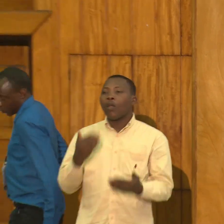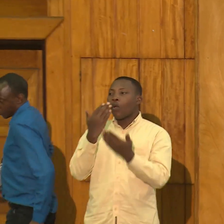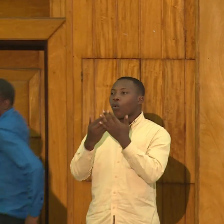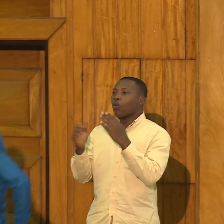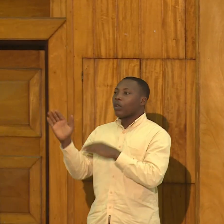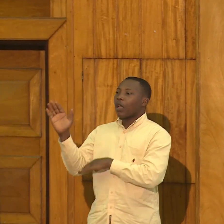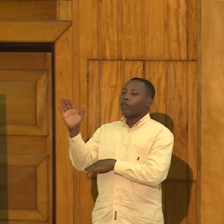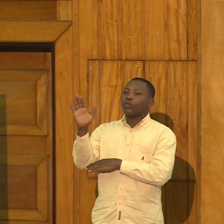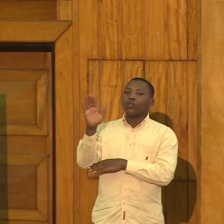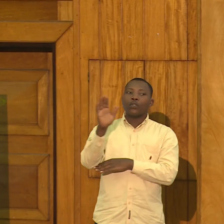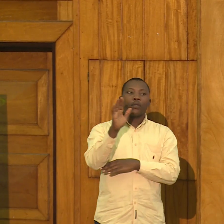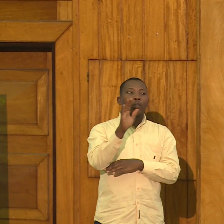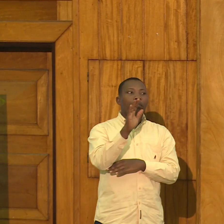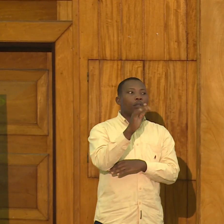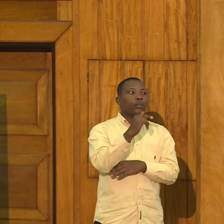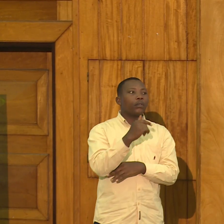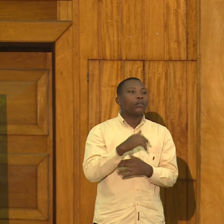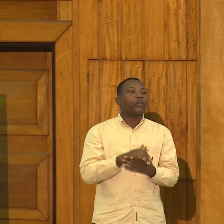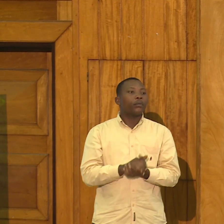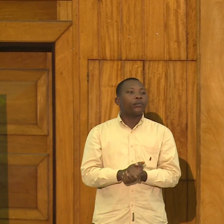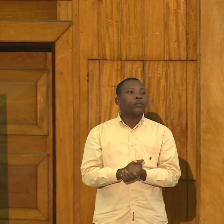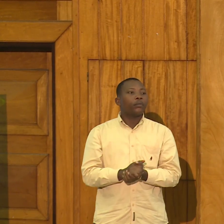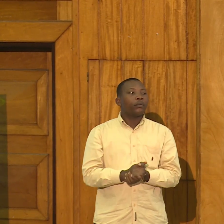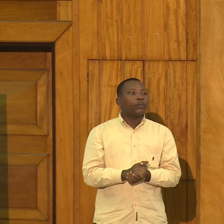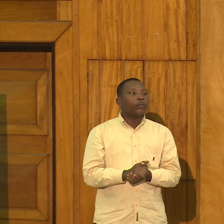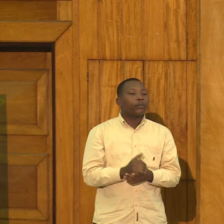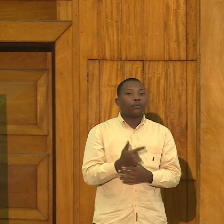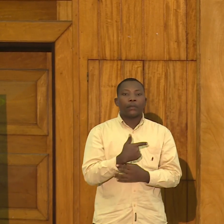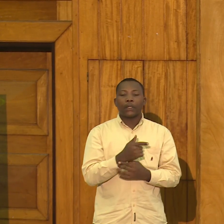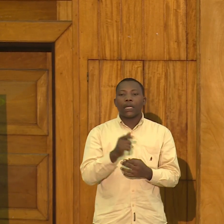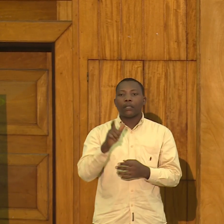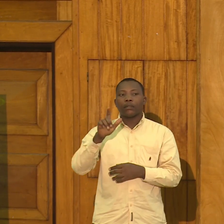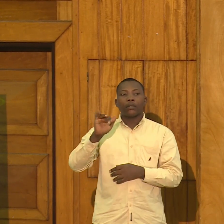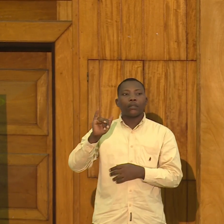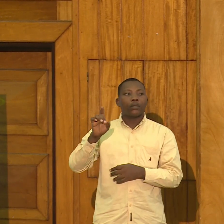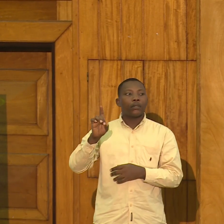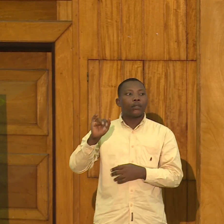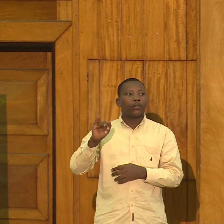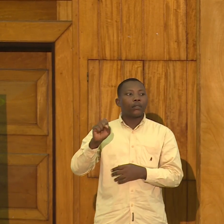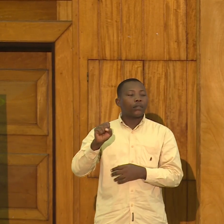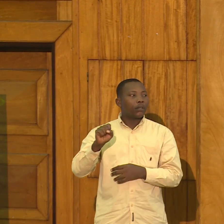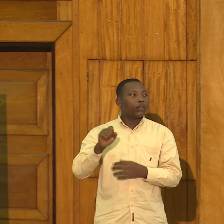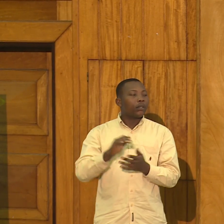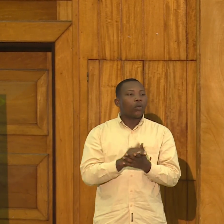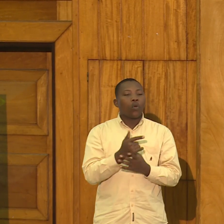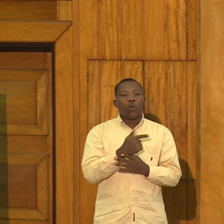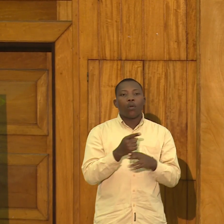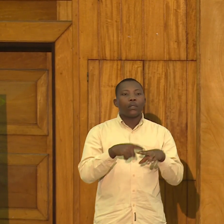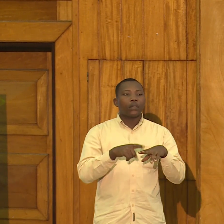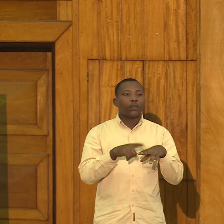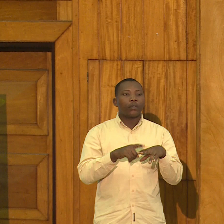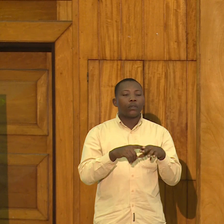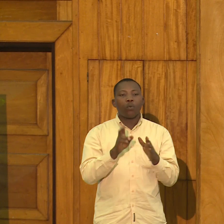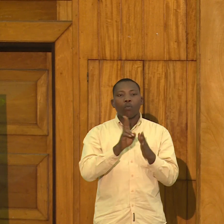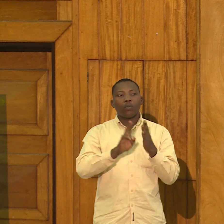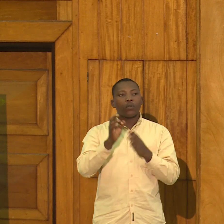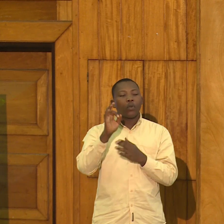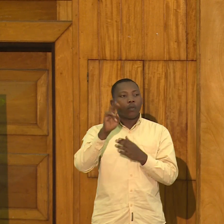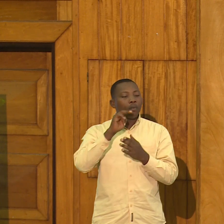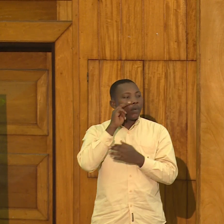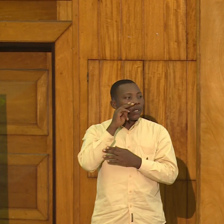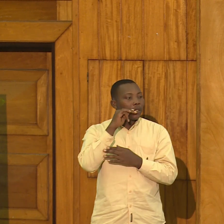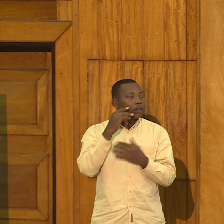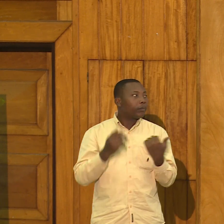afternoon, colleagues. I am Lydia Oluchukwu, Efobi, from the Person-Centered HIV Research Team, University of Nigeria,